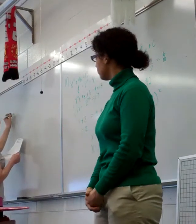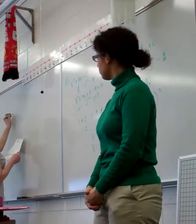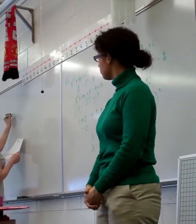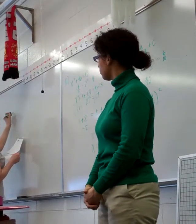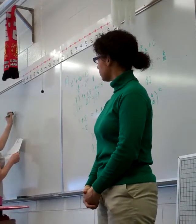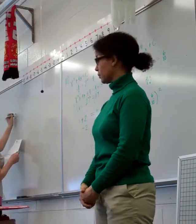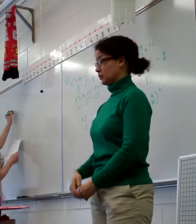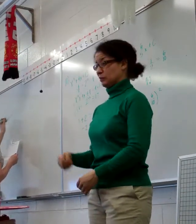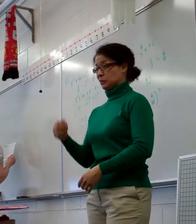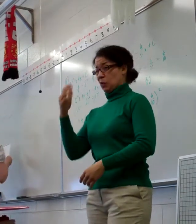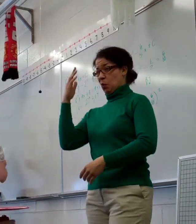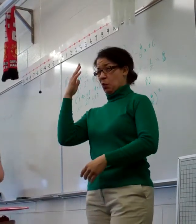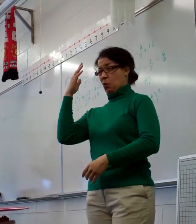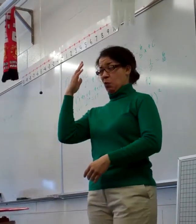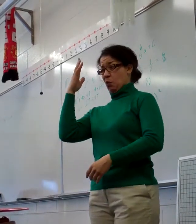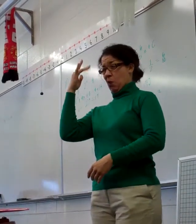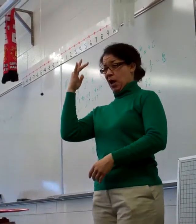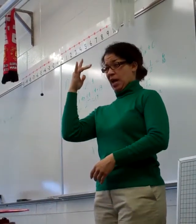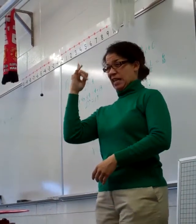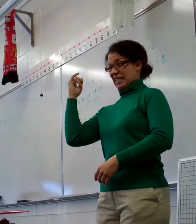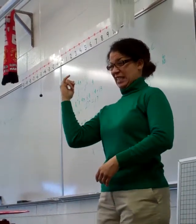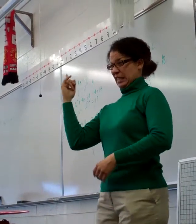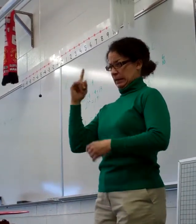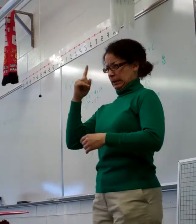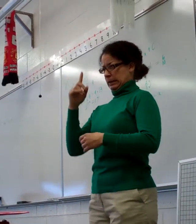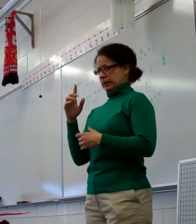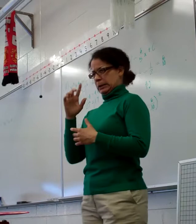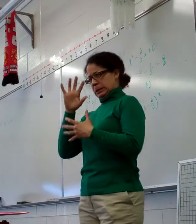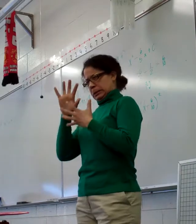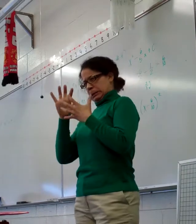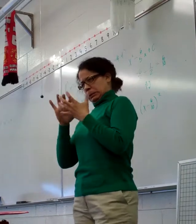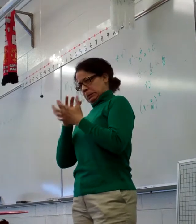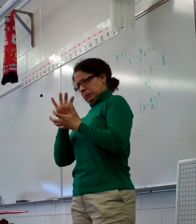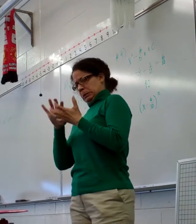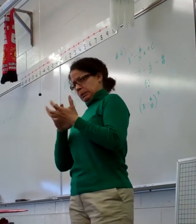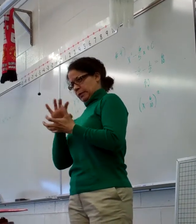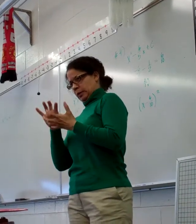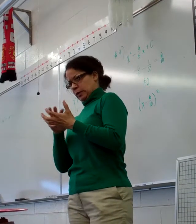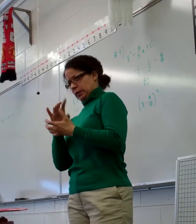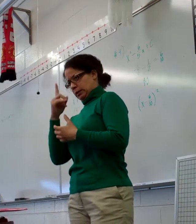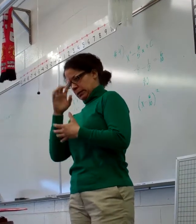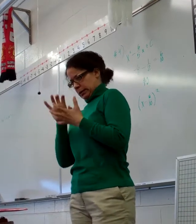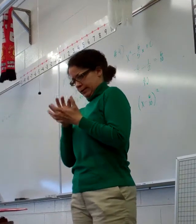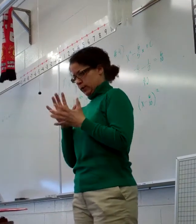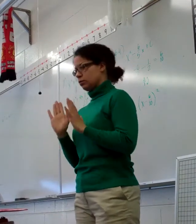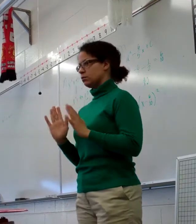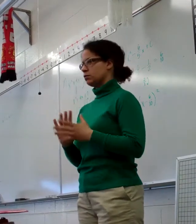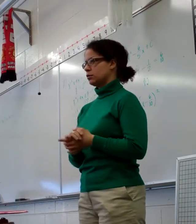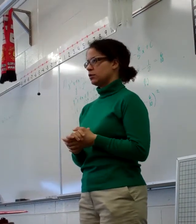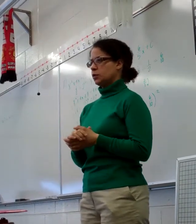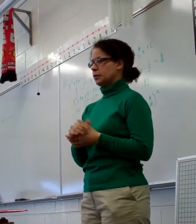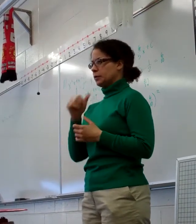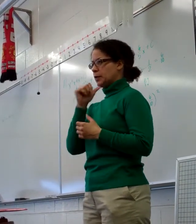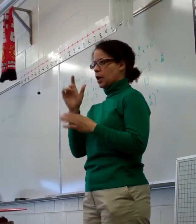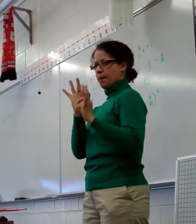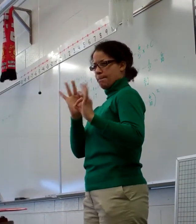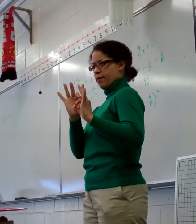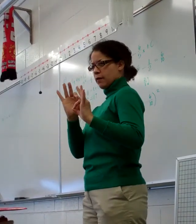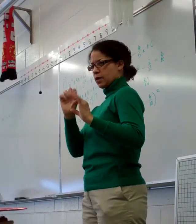because this one's not going to be so neat of an answer. Okay, we're going to get a non-perfect square here.